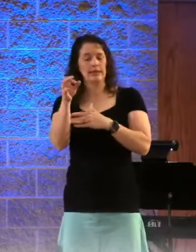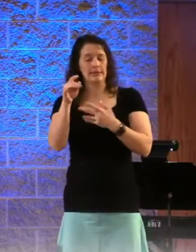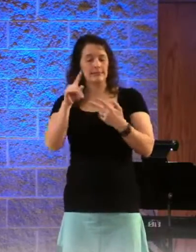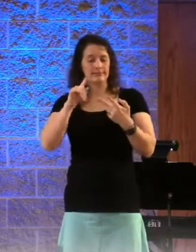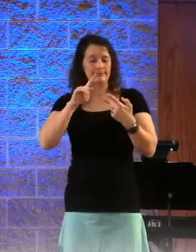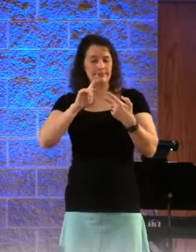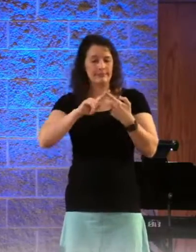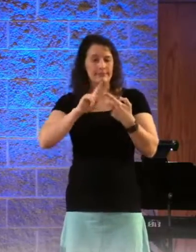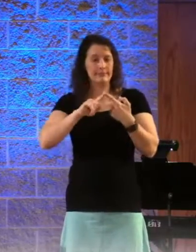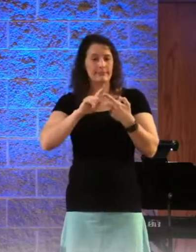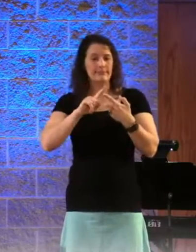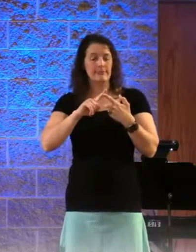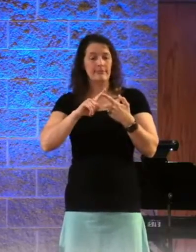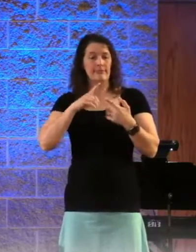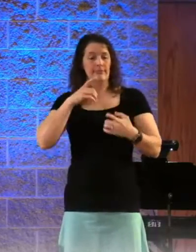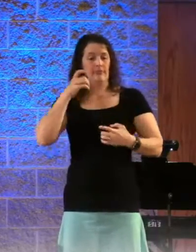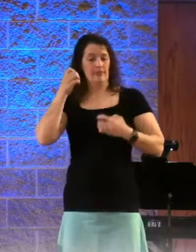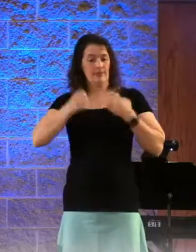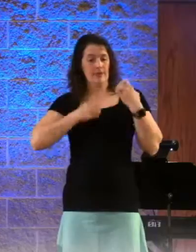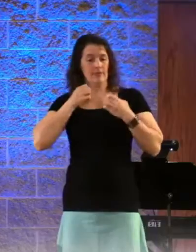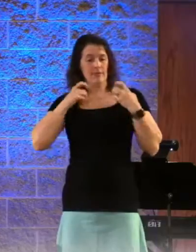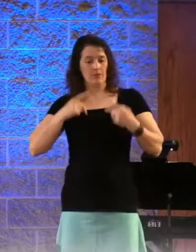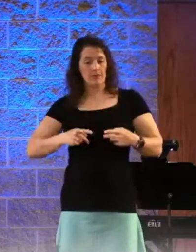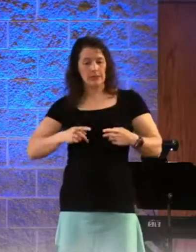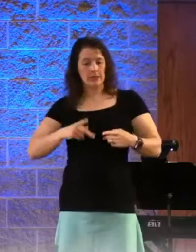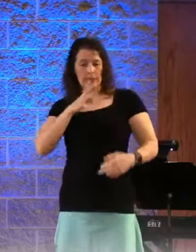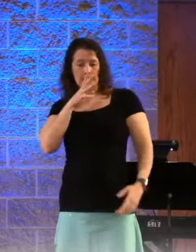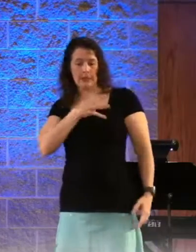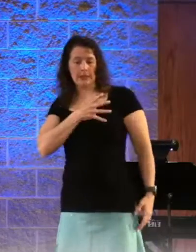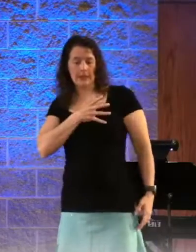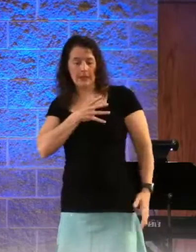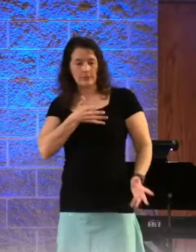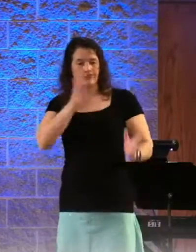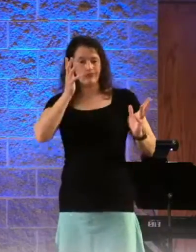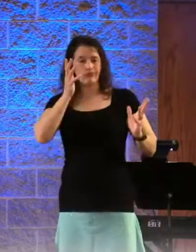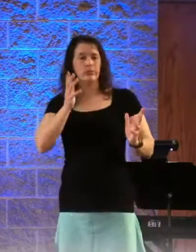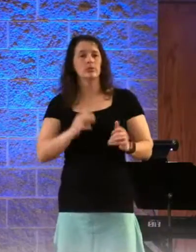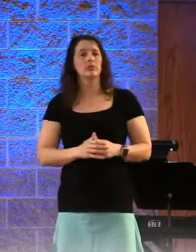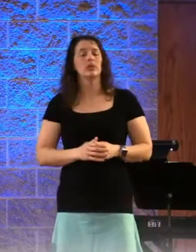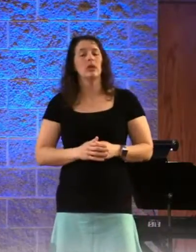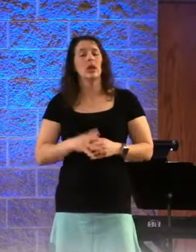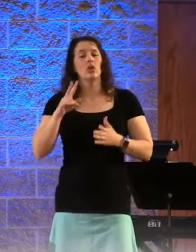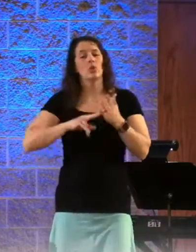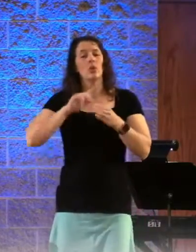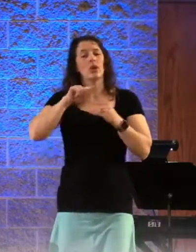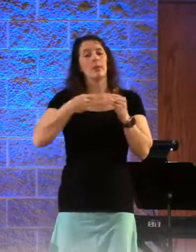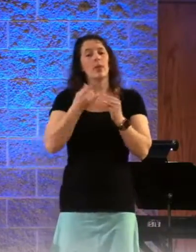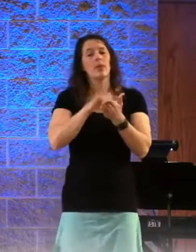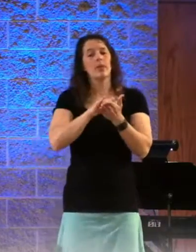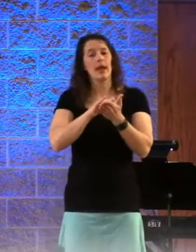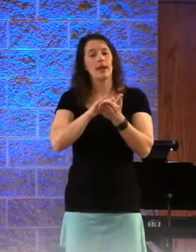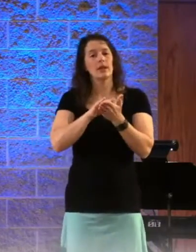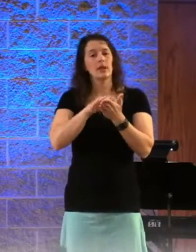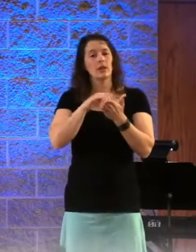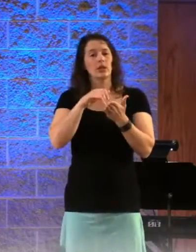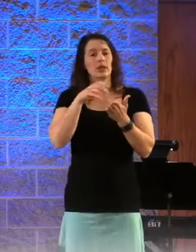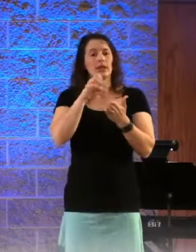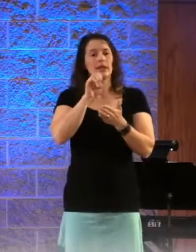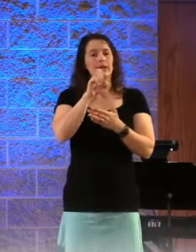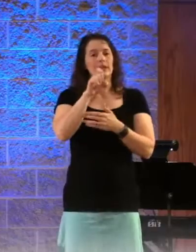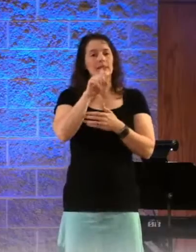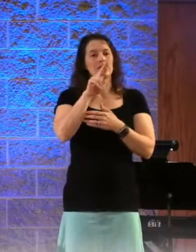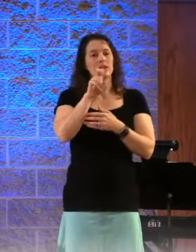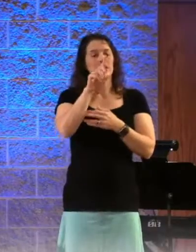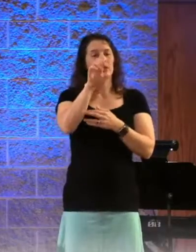neglect. And I read about that in a passage in the Old Testament, Exodus chapter 21, verse 10 and 11,